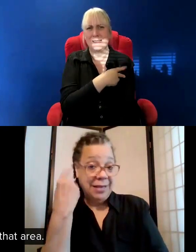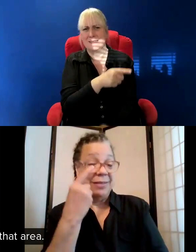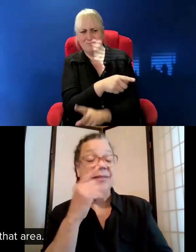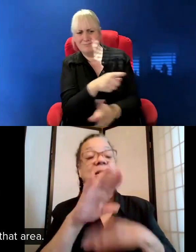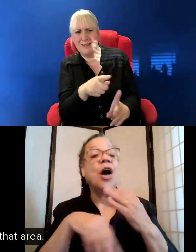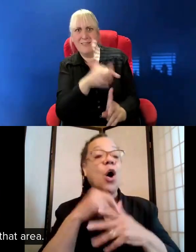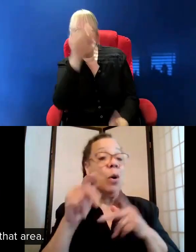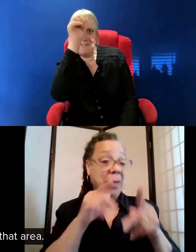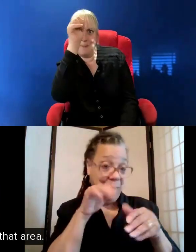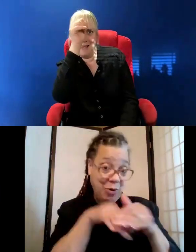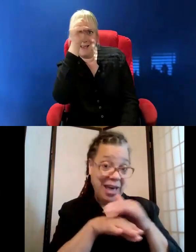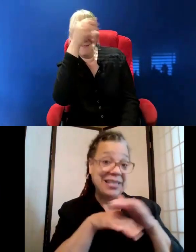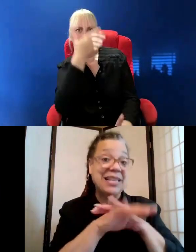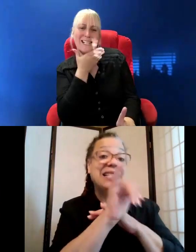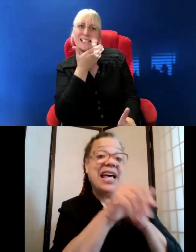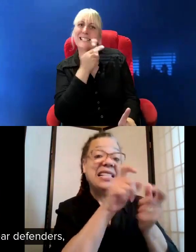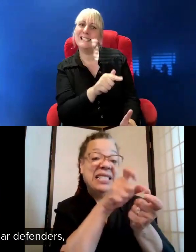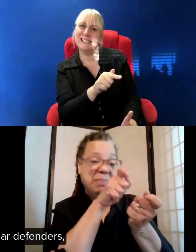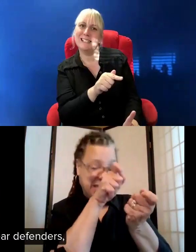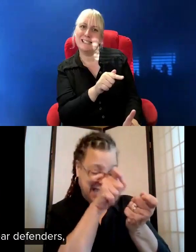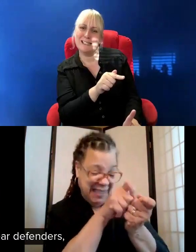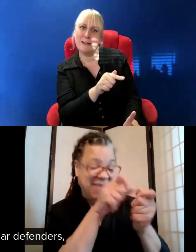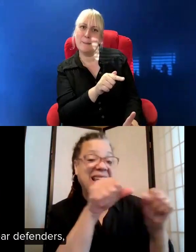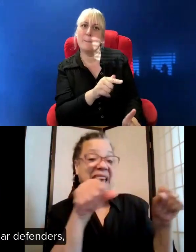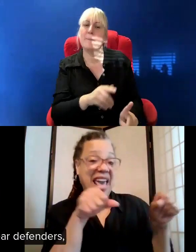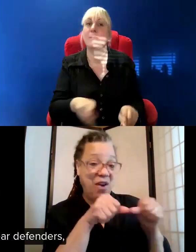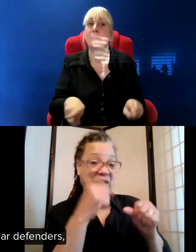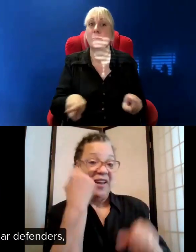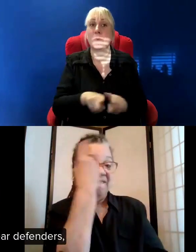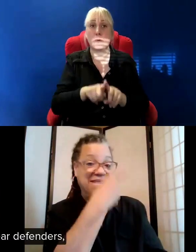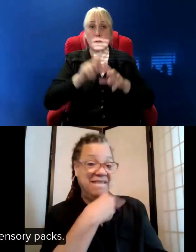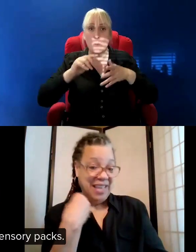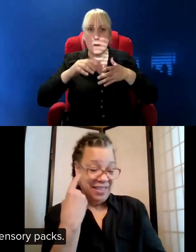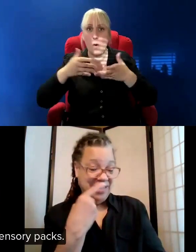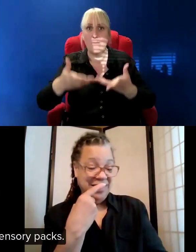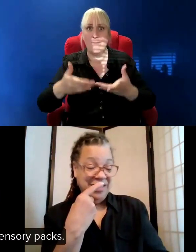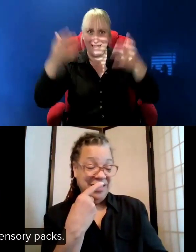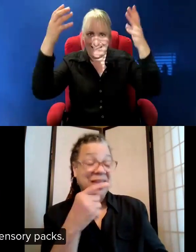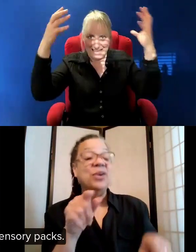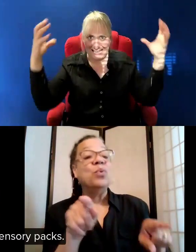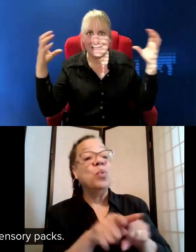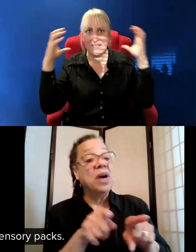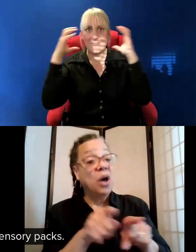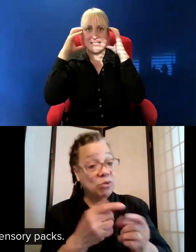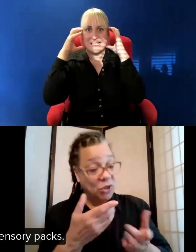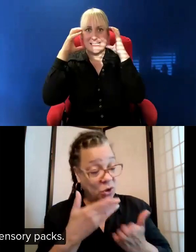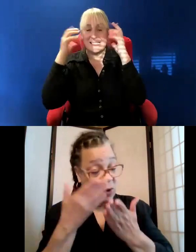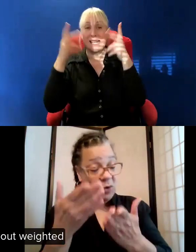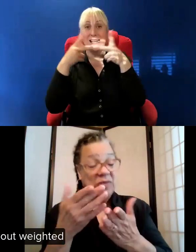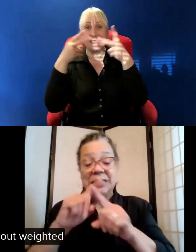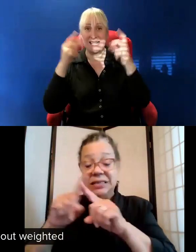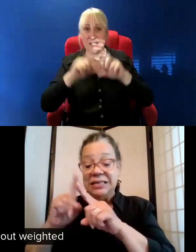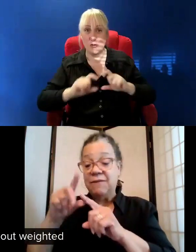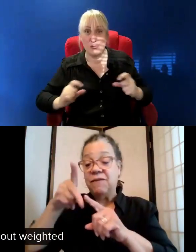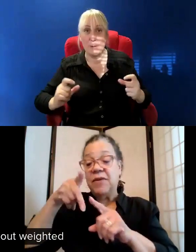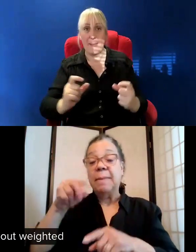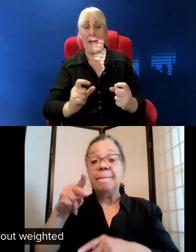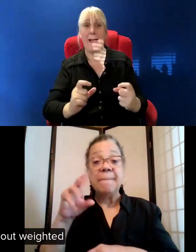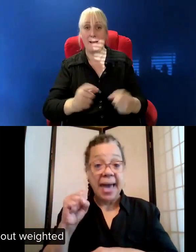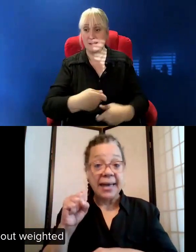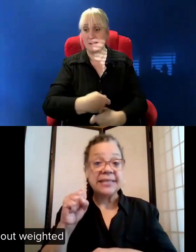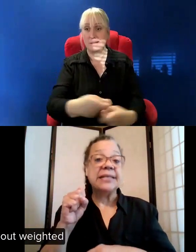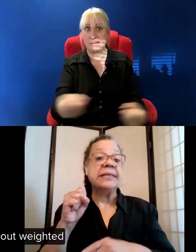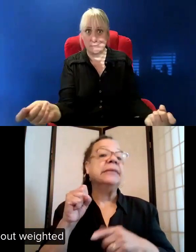that accesses that area. We offer out ear defenders. We offer out sensory packs. We now offer